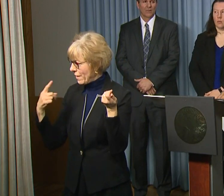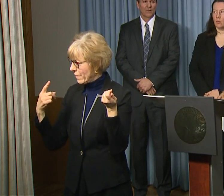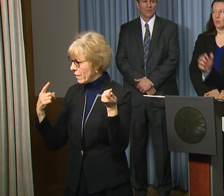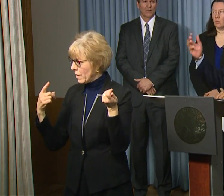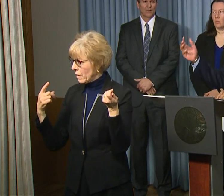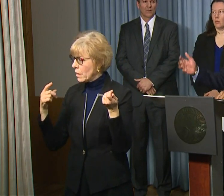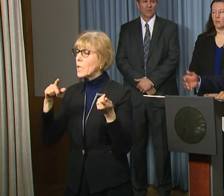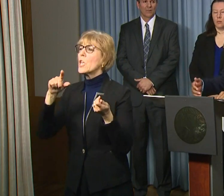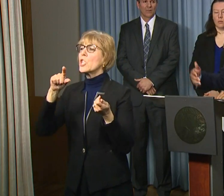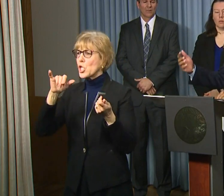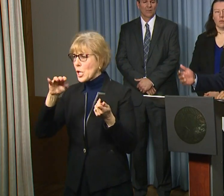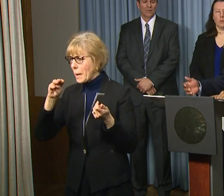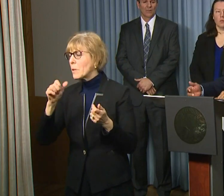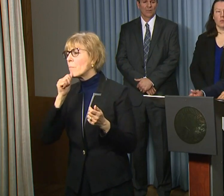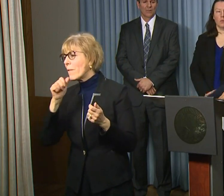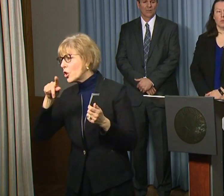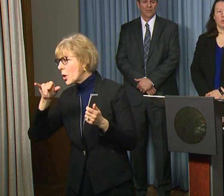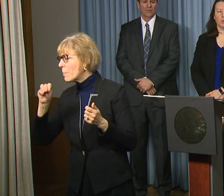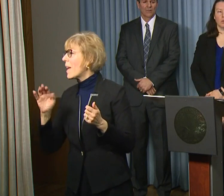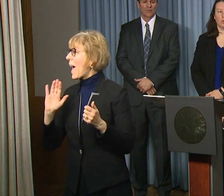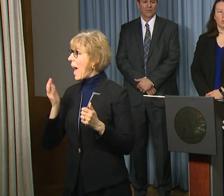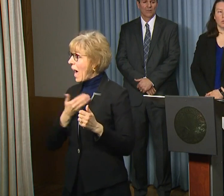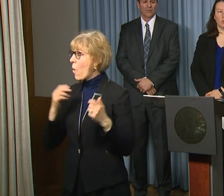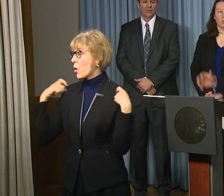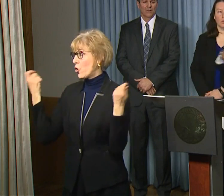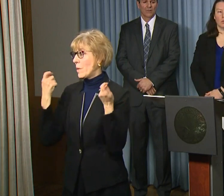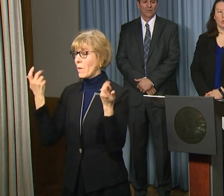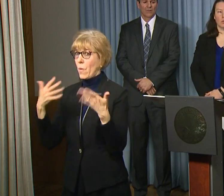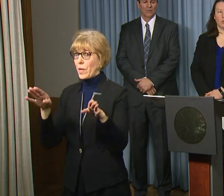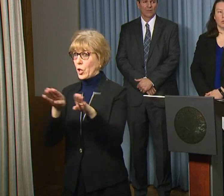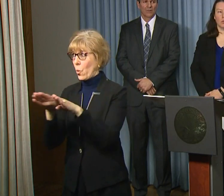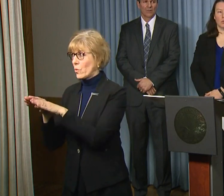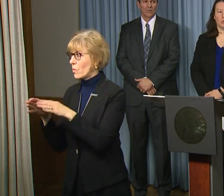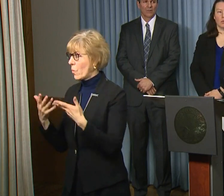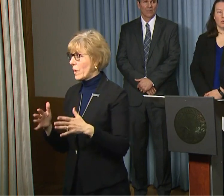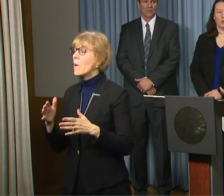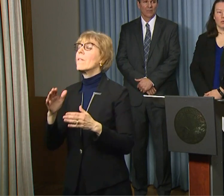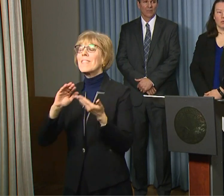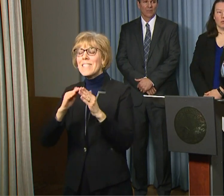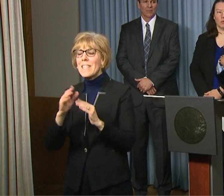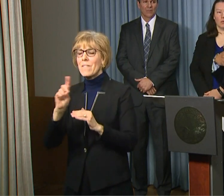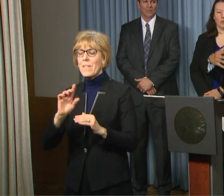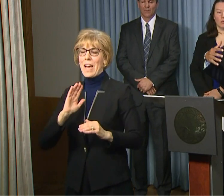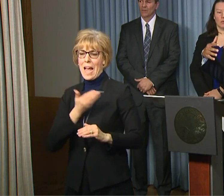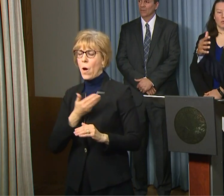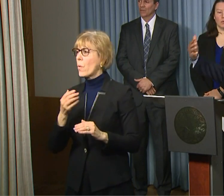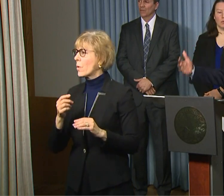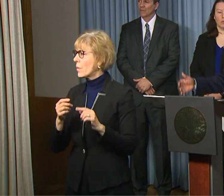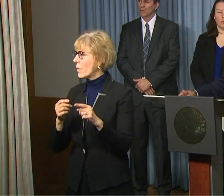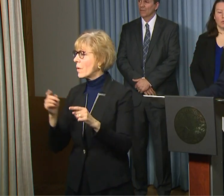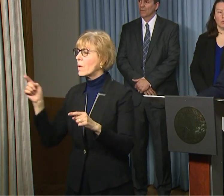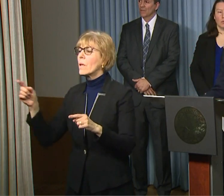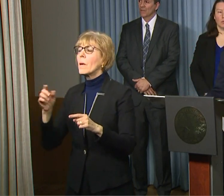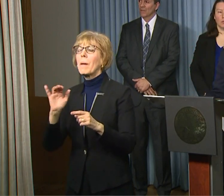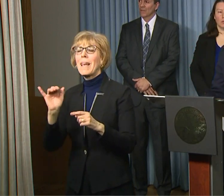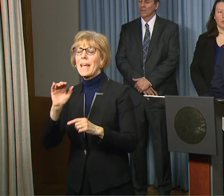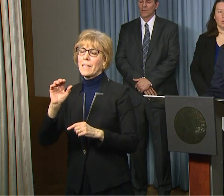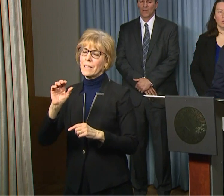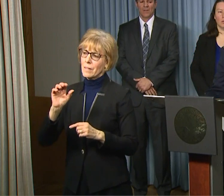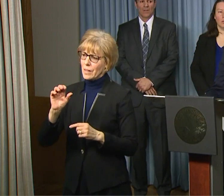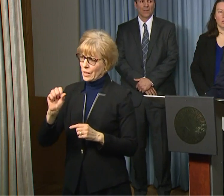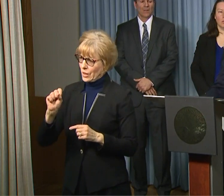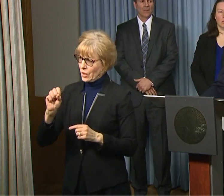question. Gyms of that nature. Well, as you know, we already closed our gymnasiums, at least those are owned by the city of Denver, the recreation. The Soul Cycles, again,